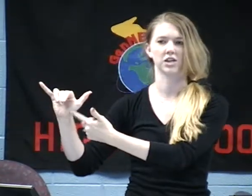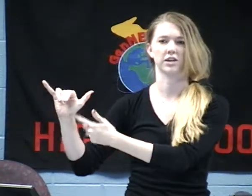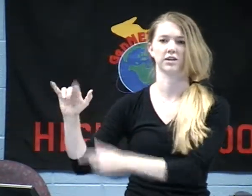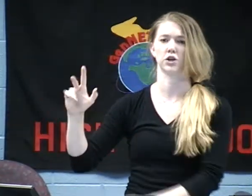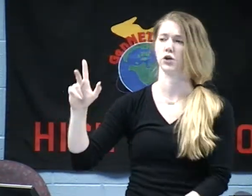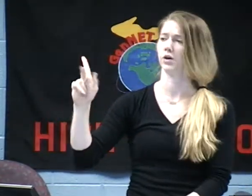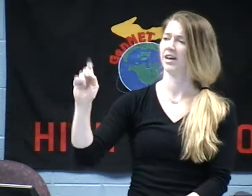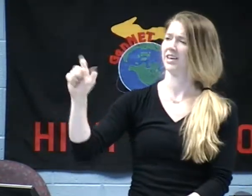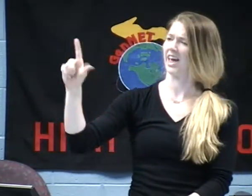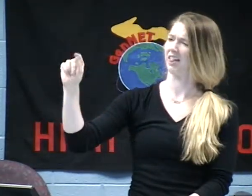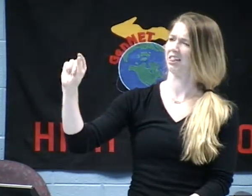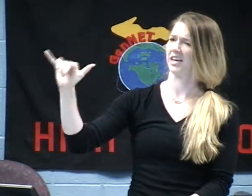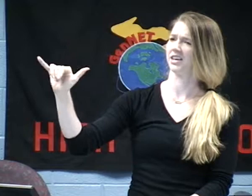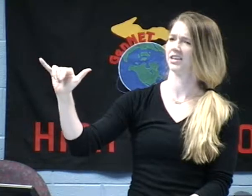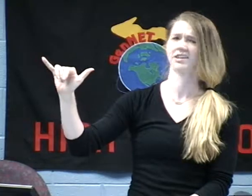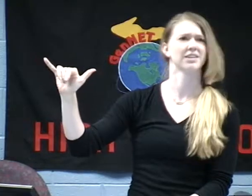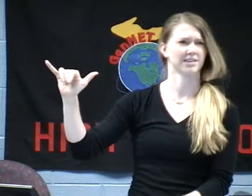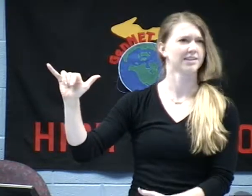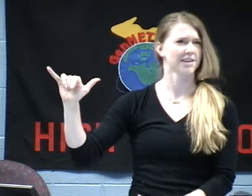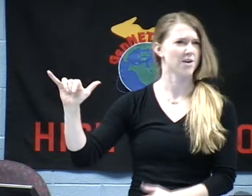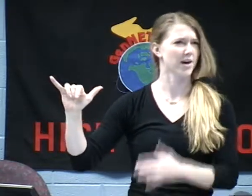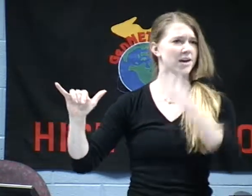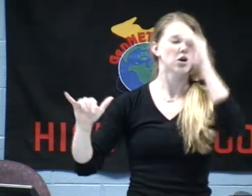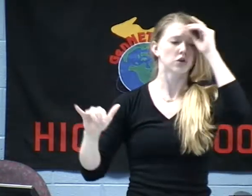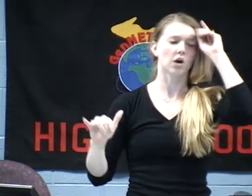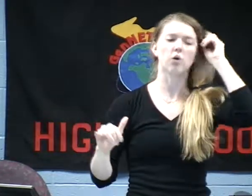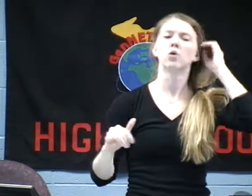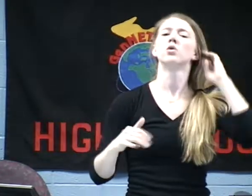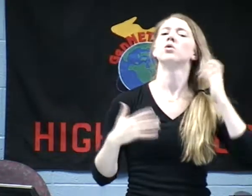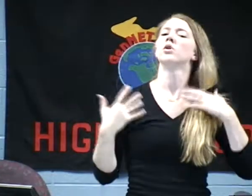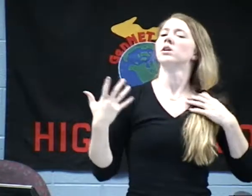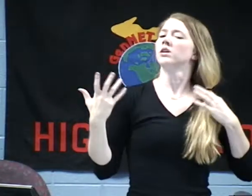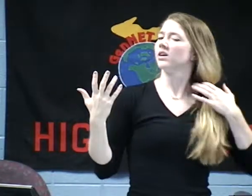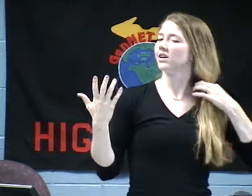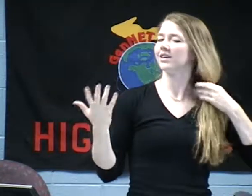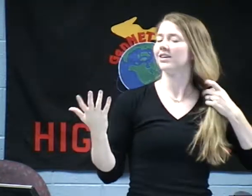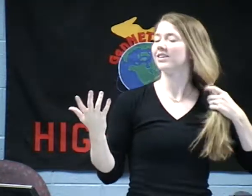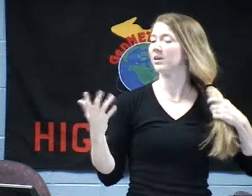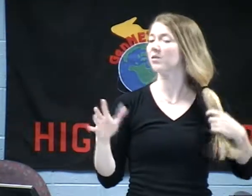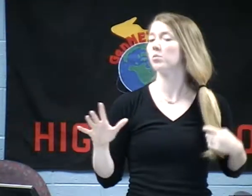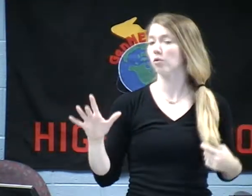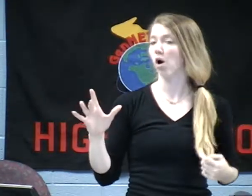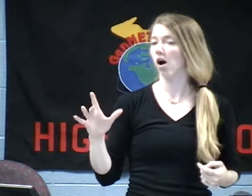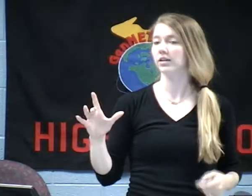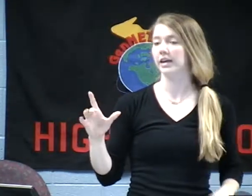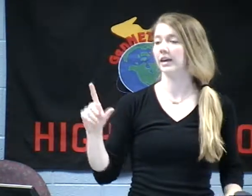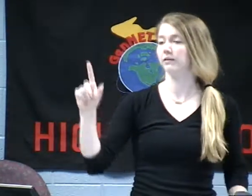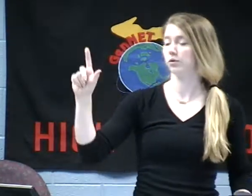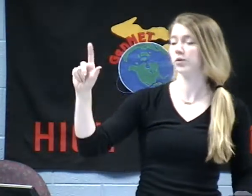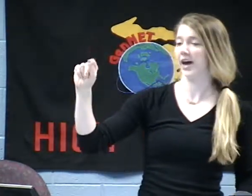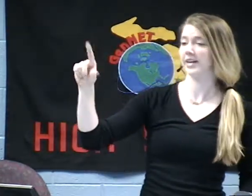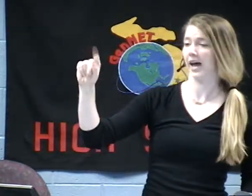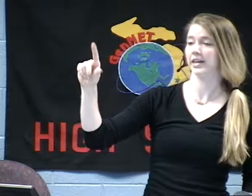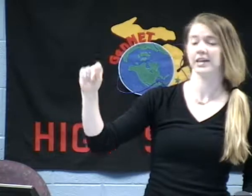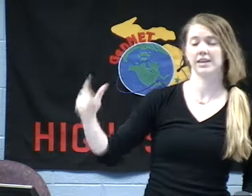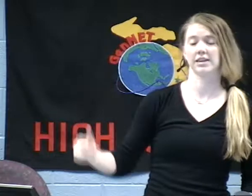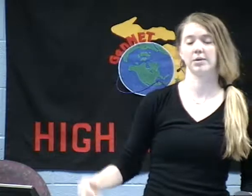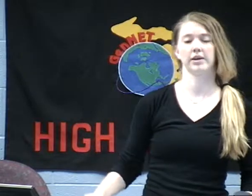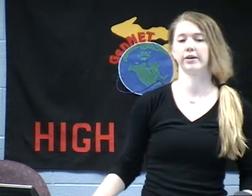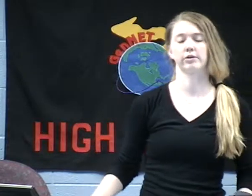does to do Kelly. Okay, so some of them are wrong. Like if you signed Kelly like this, I'd be like, no, don't do